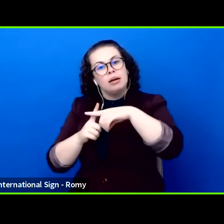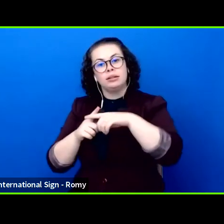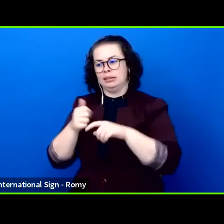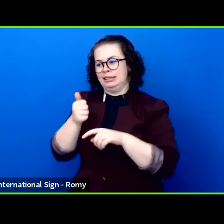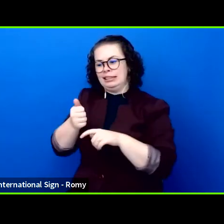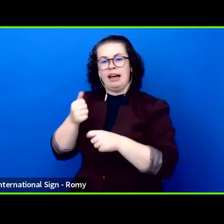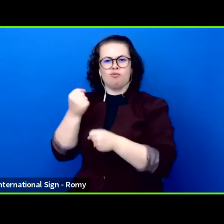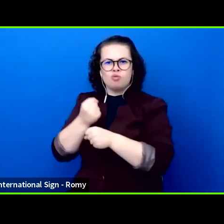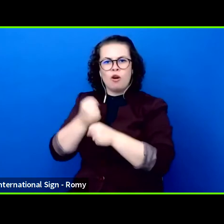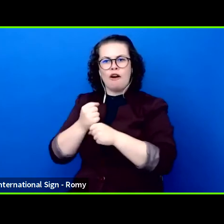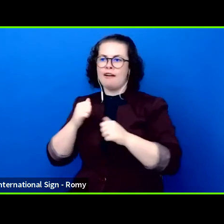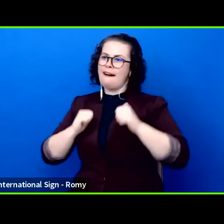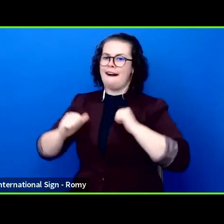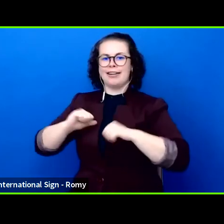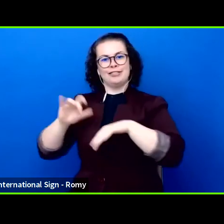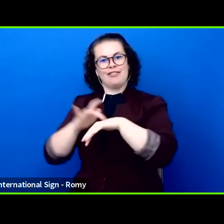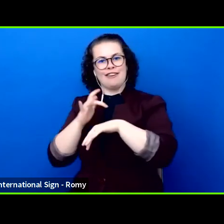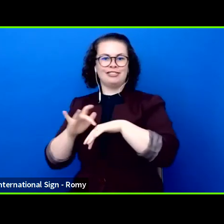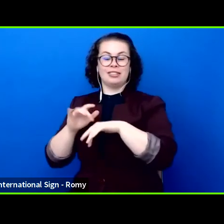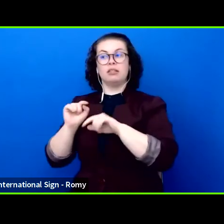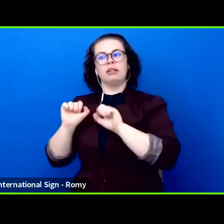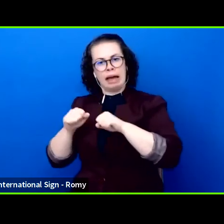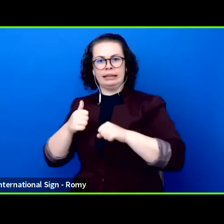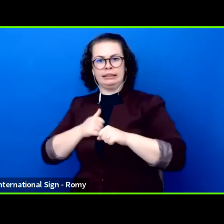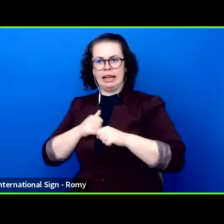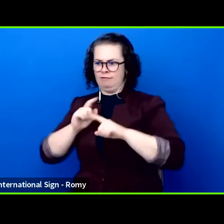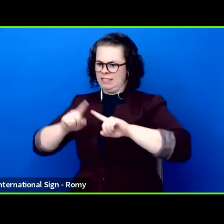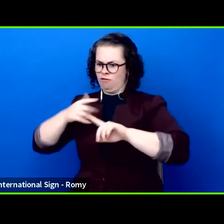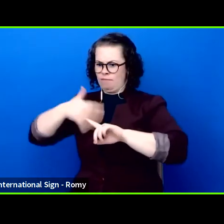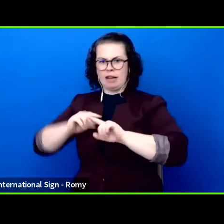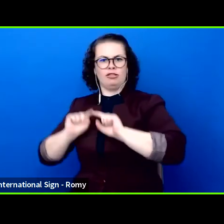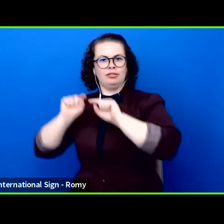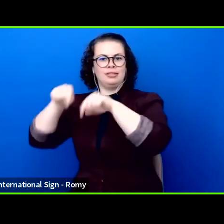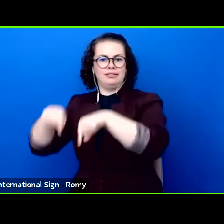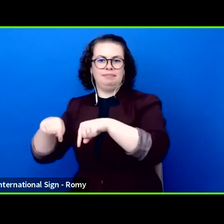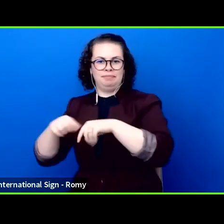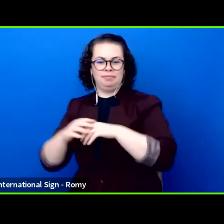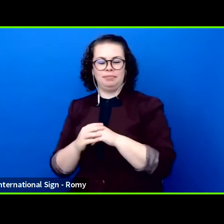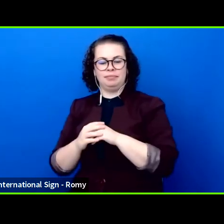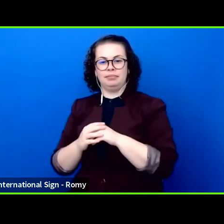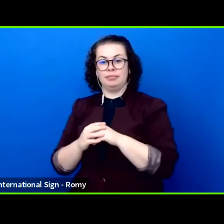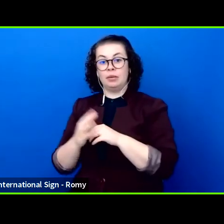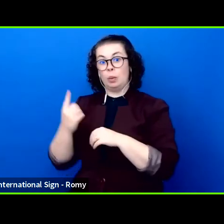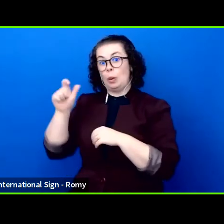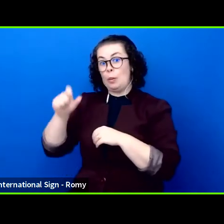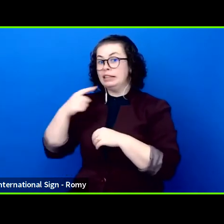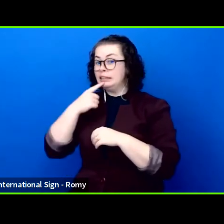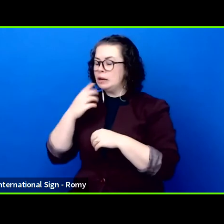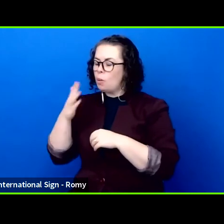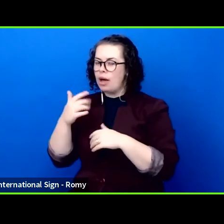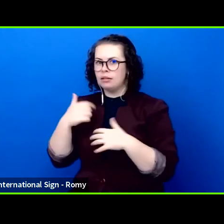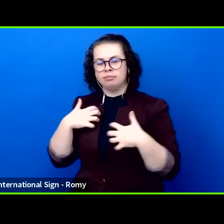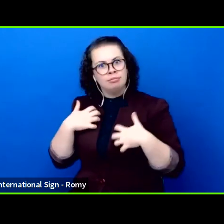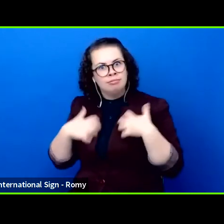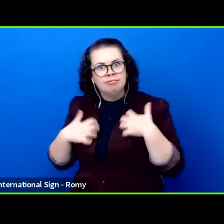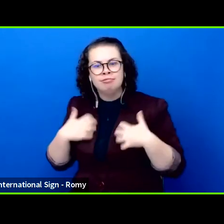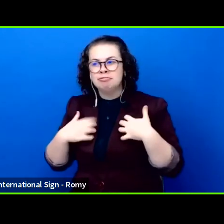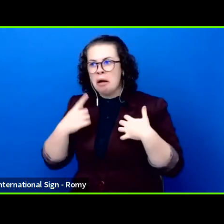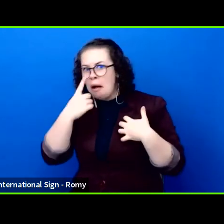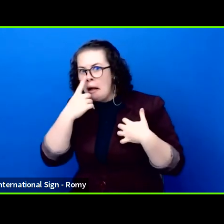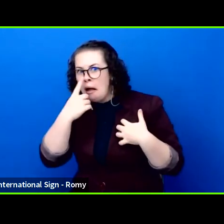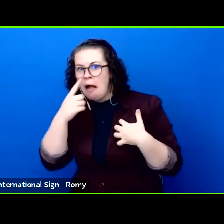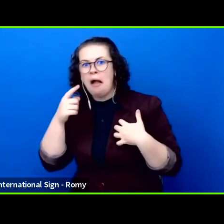Fischer-Fels from ACET International will, and this is his words, have some fascinating guests. So